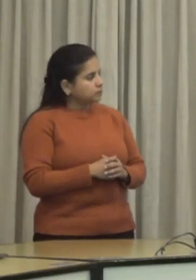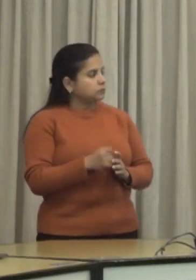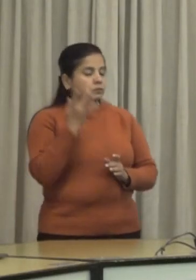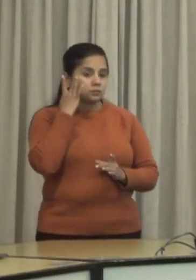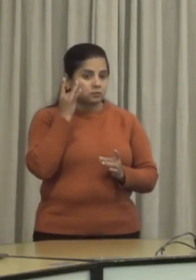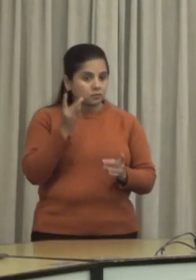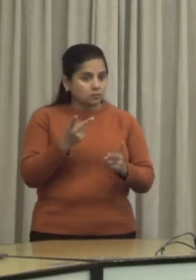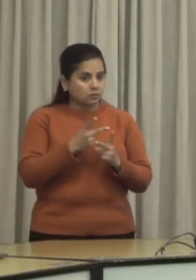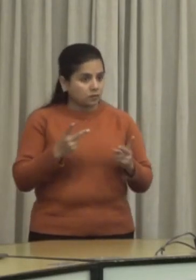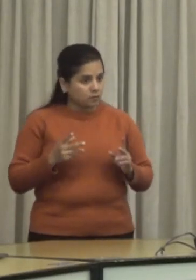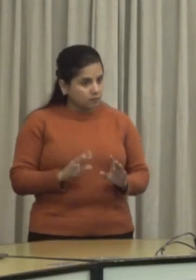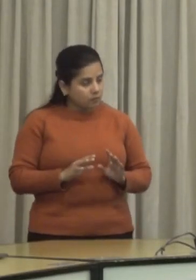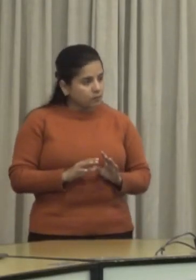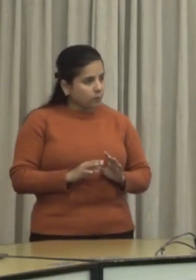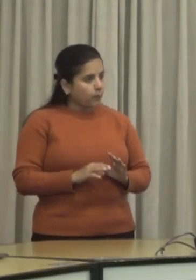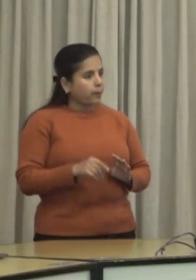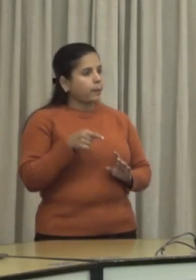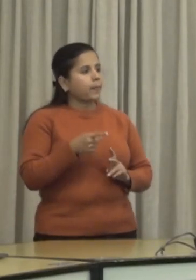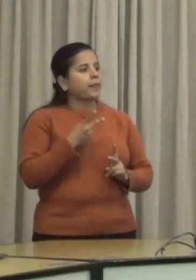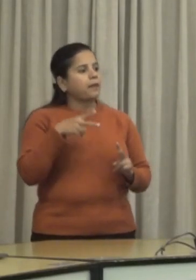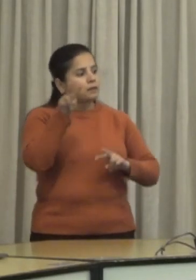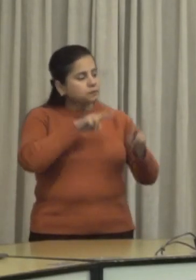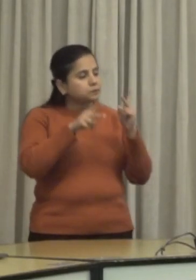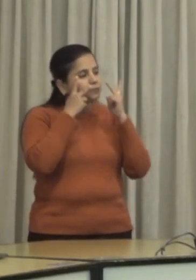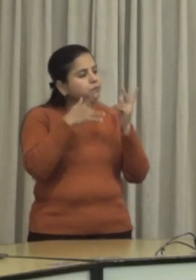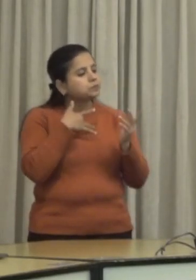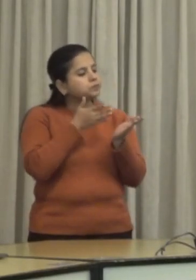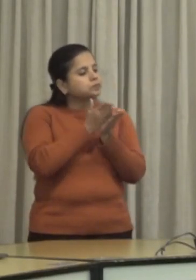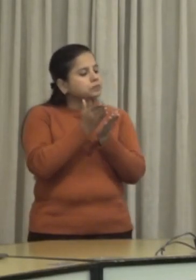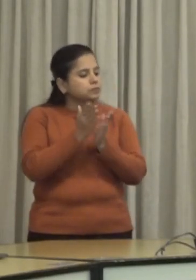Neglecting to, in a considered way,